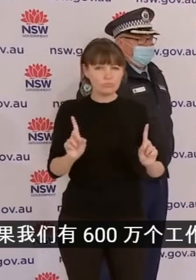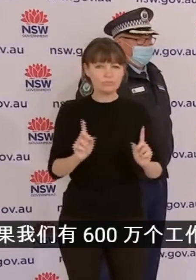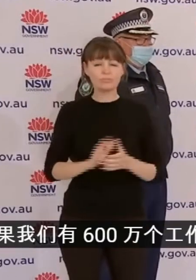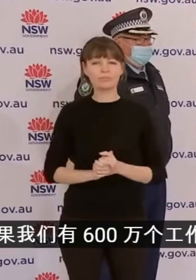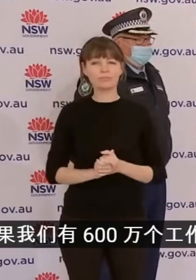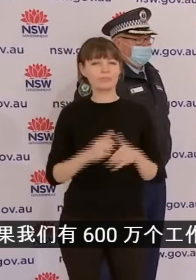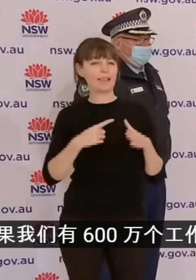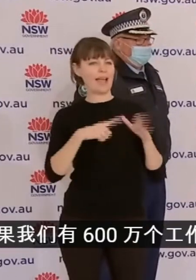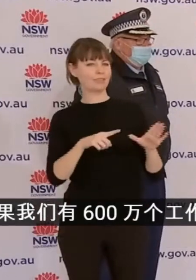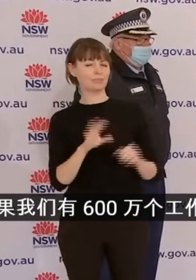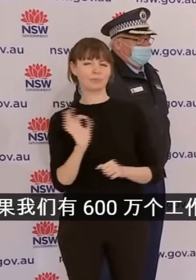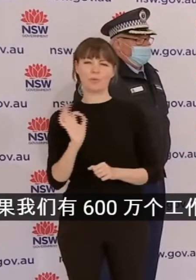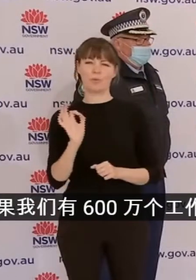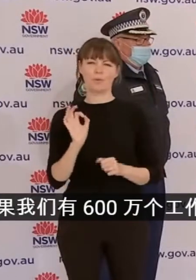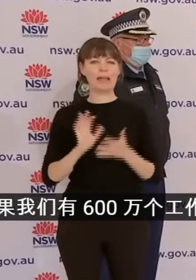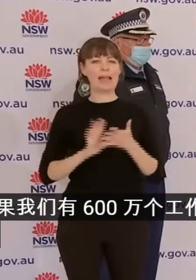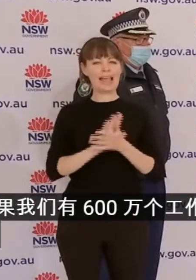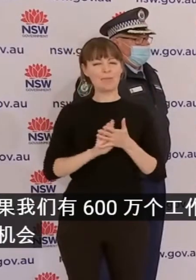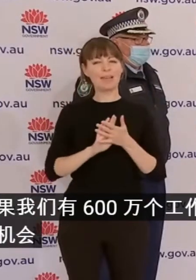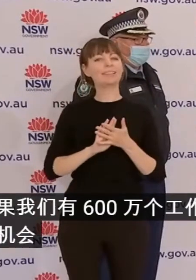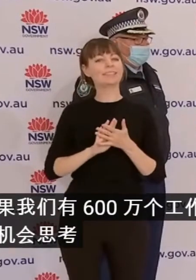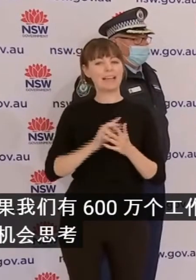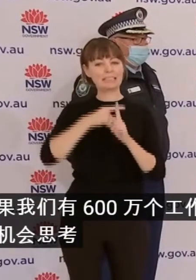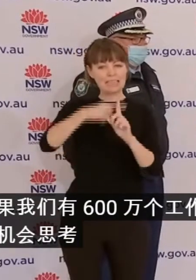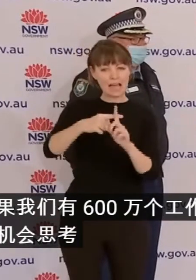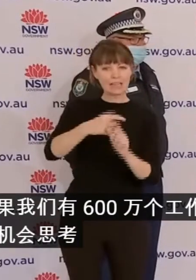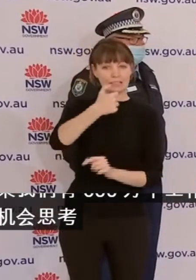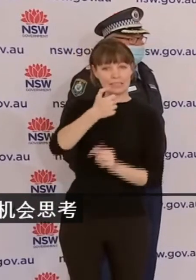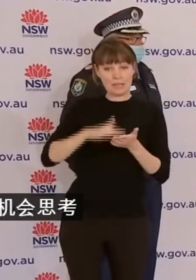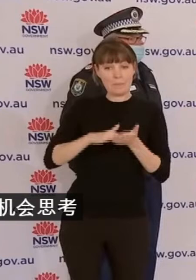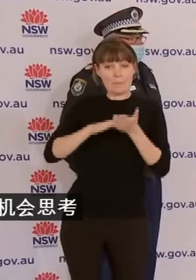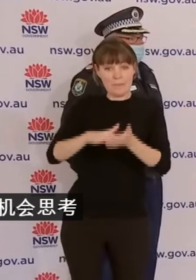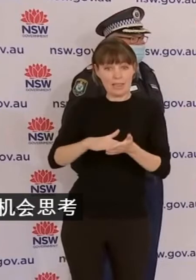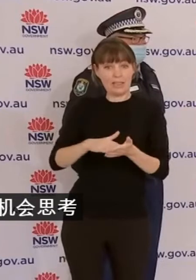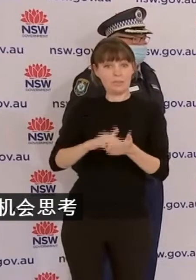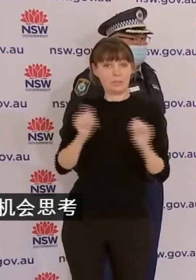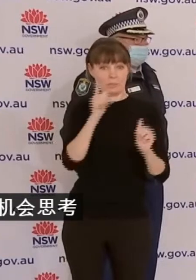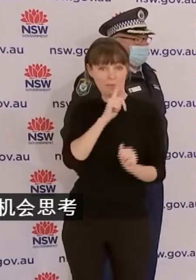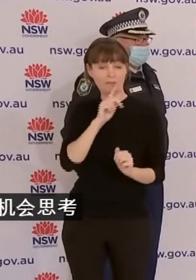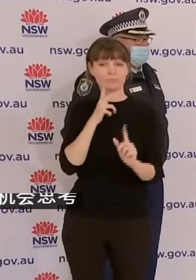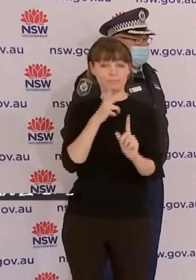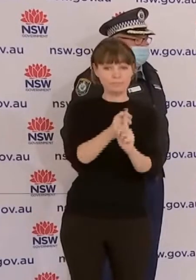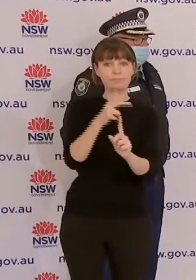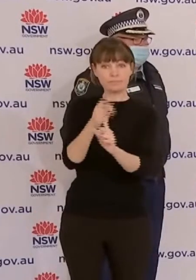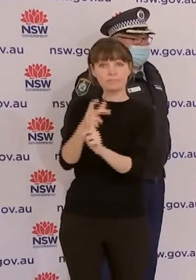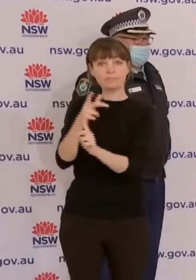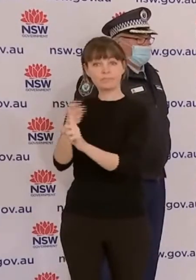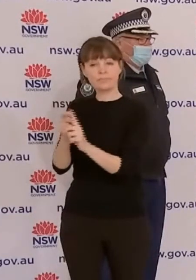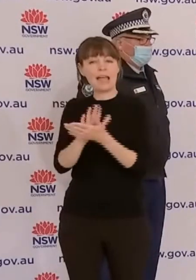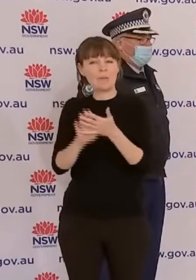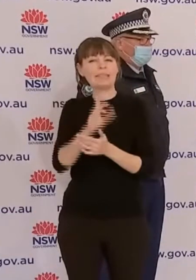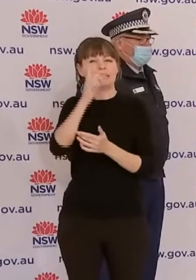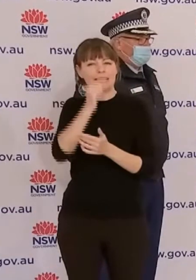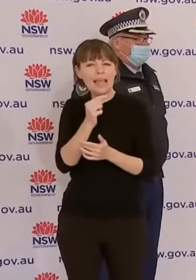6 million jabs, it gives us opportunities to think about how we can ease some restrictions